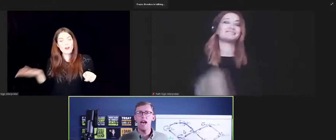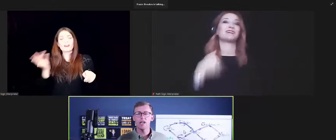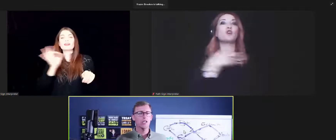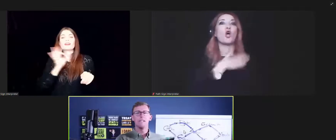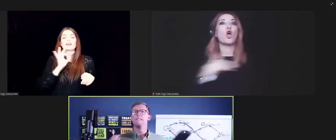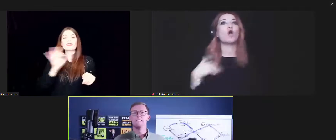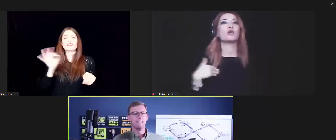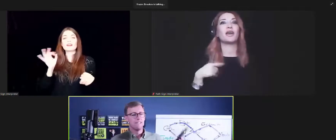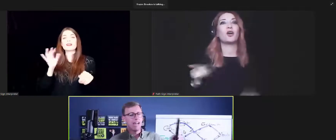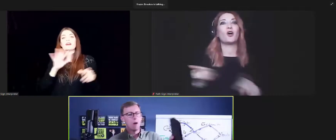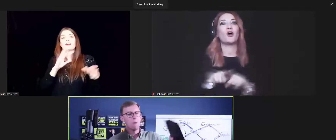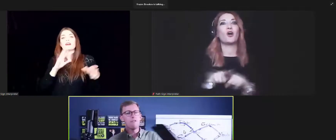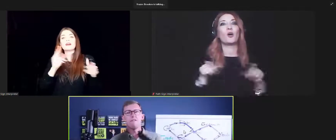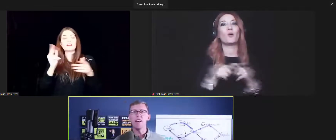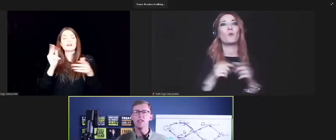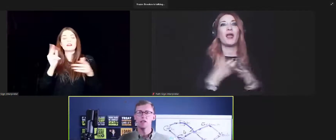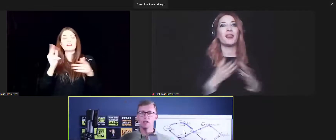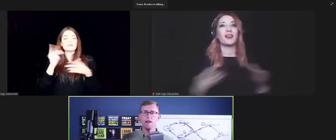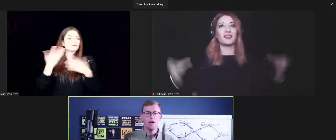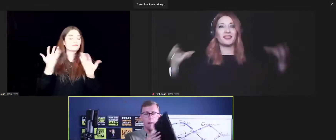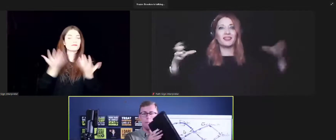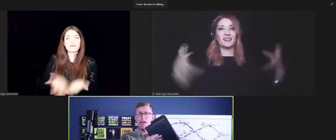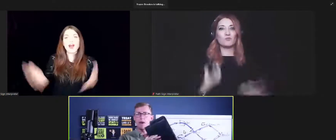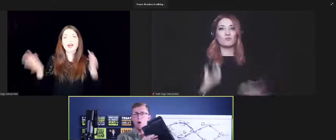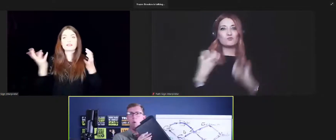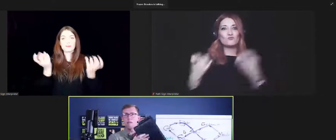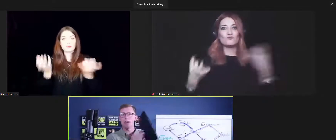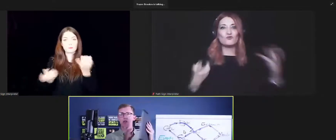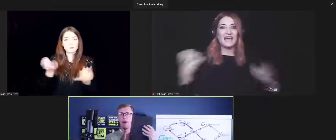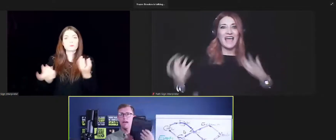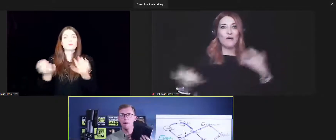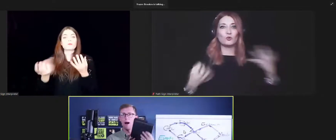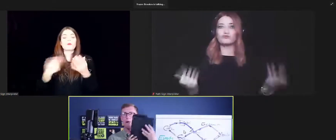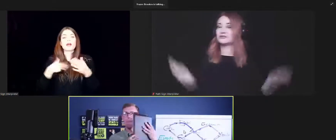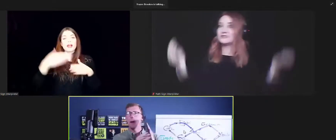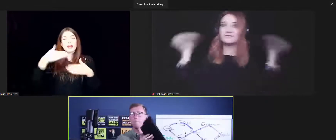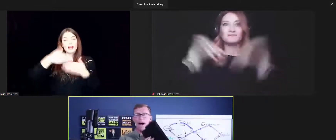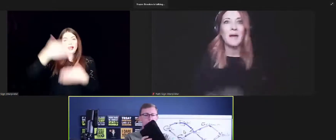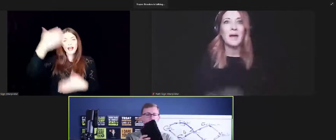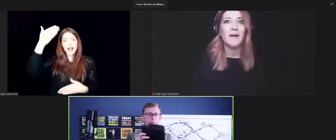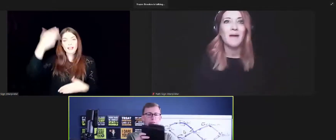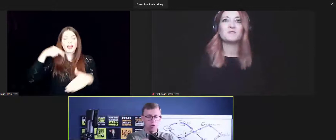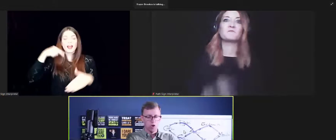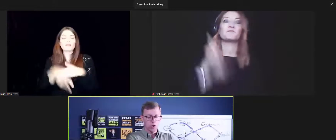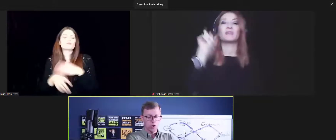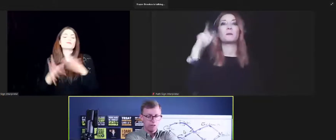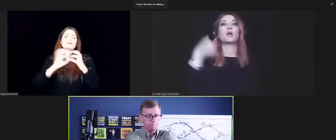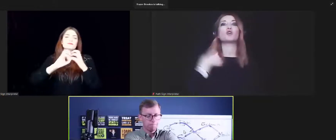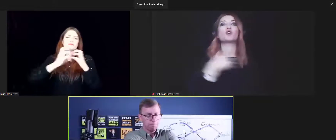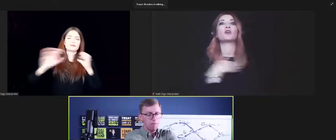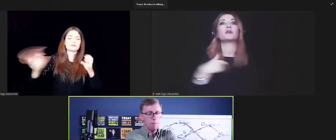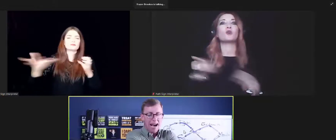next. And we filled a white piece of paper back to front